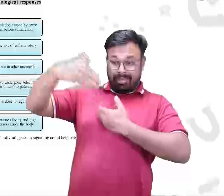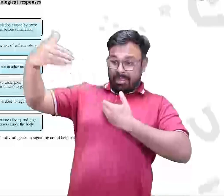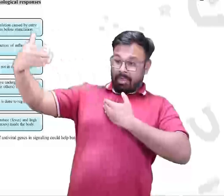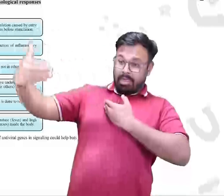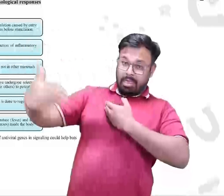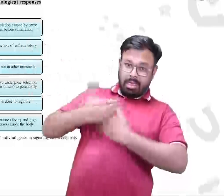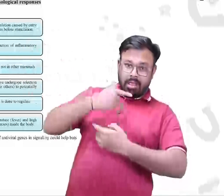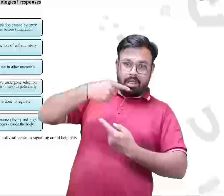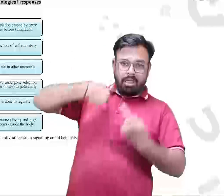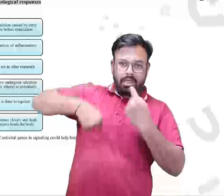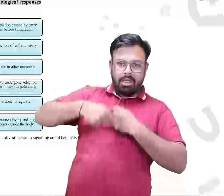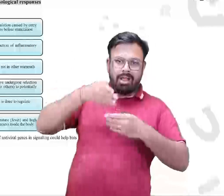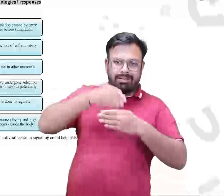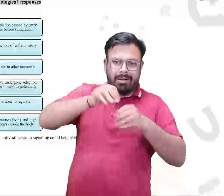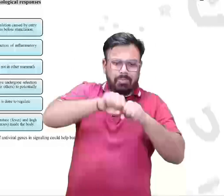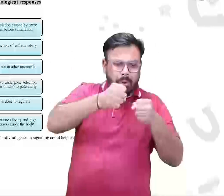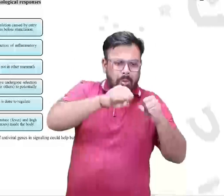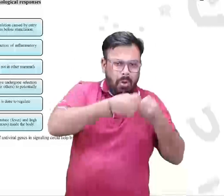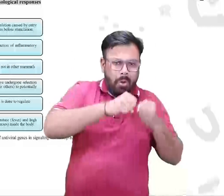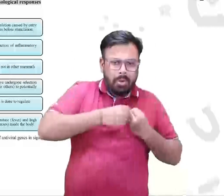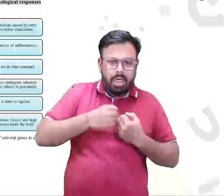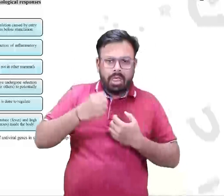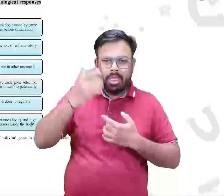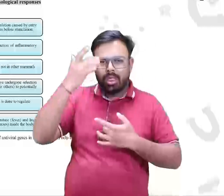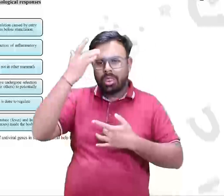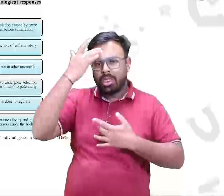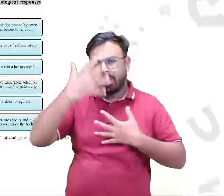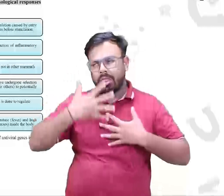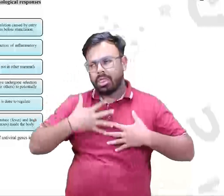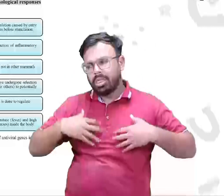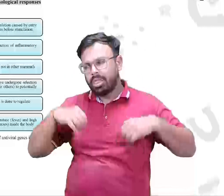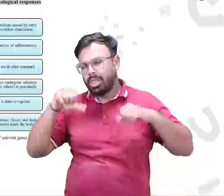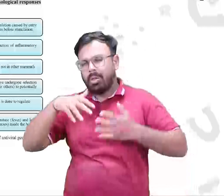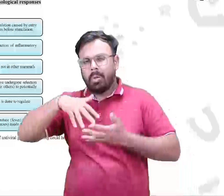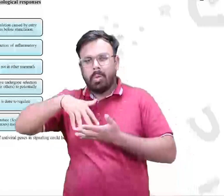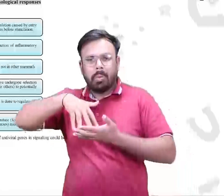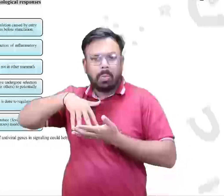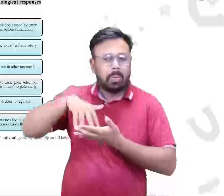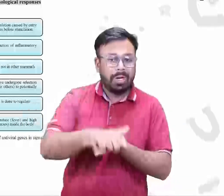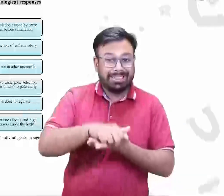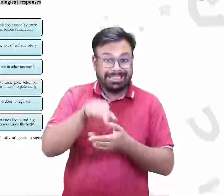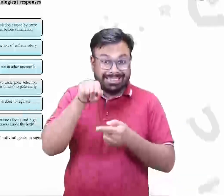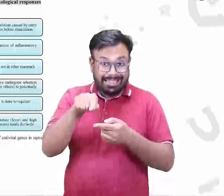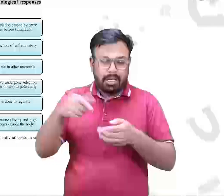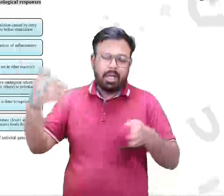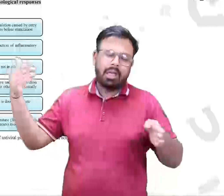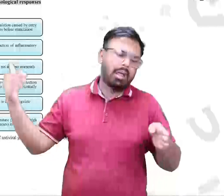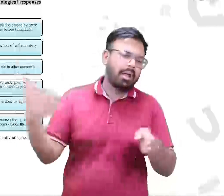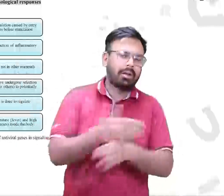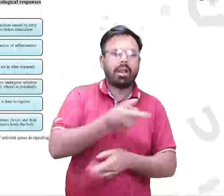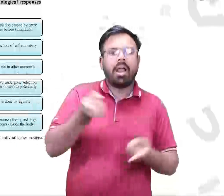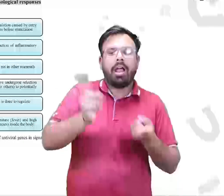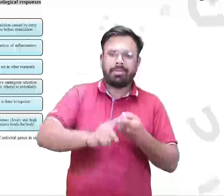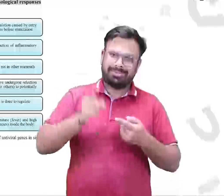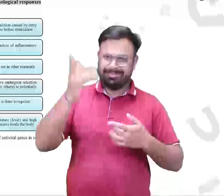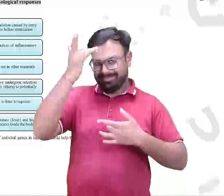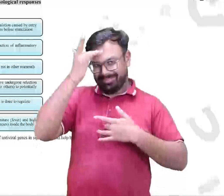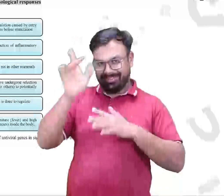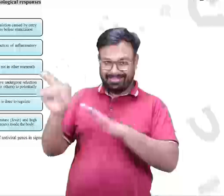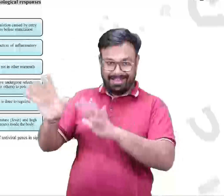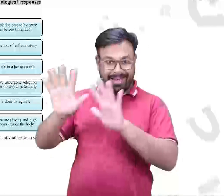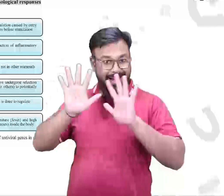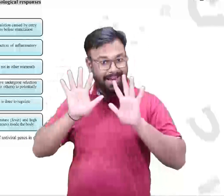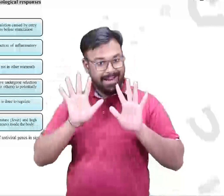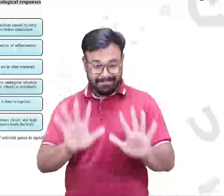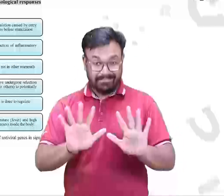Bats make many of these proteins before infection, staying ahead, less harmful inflammation.